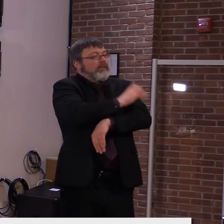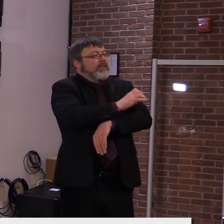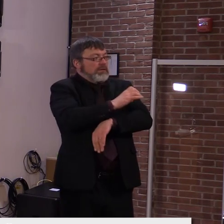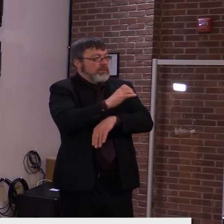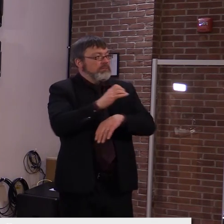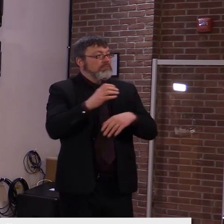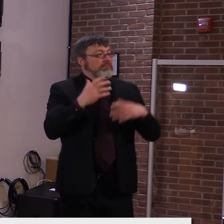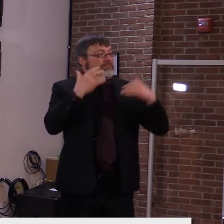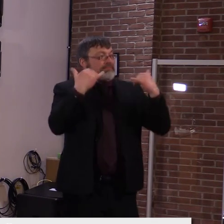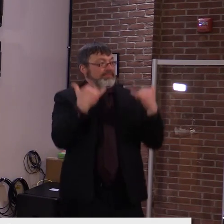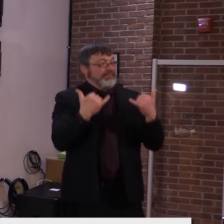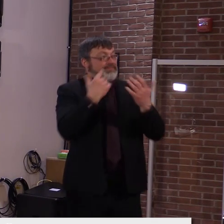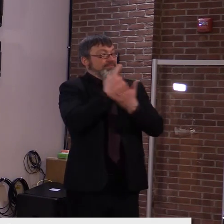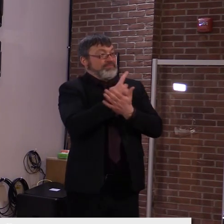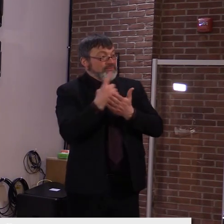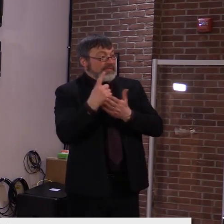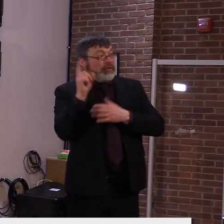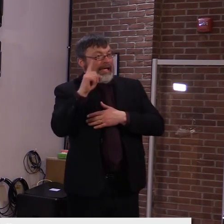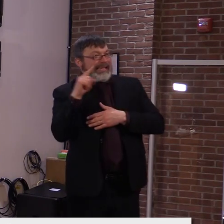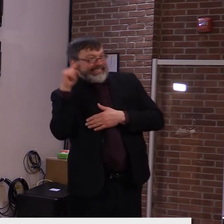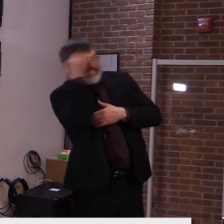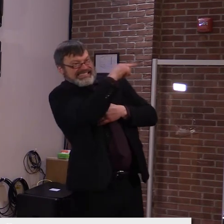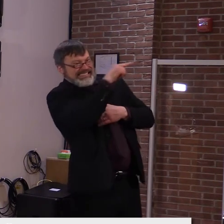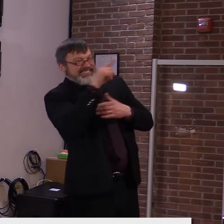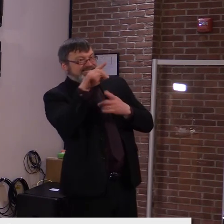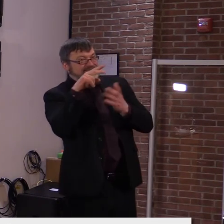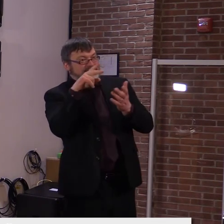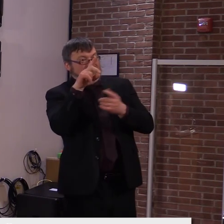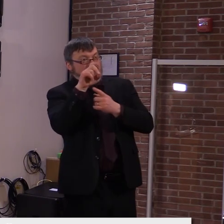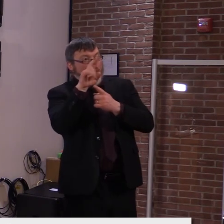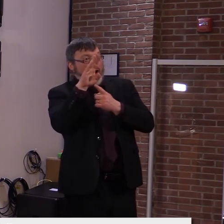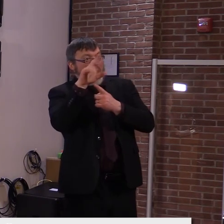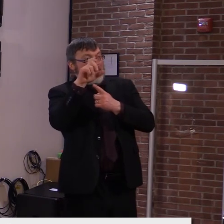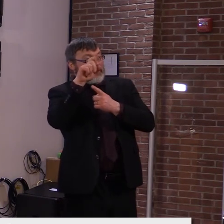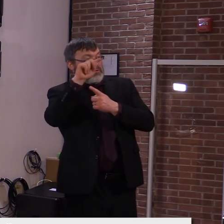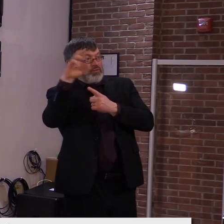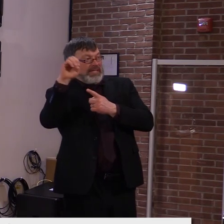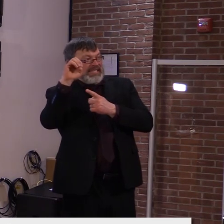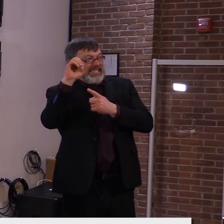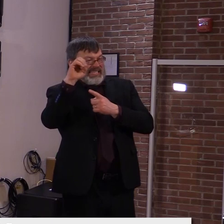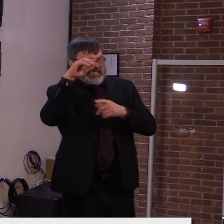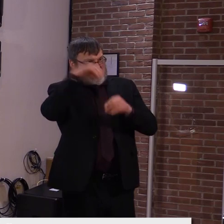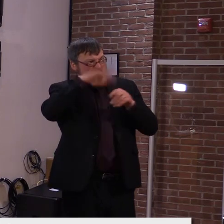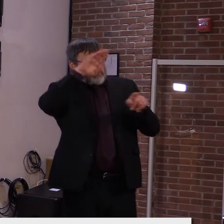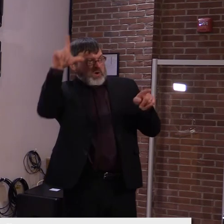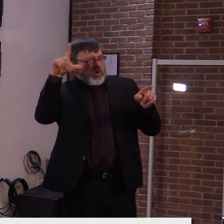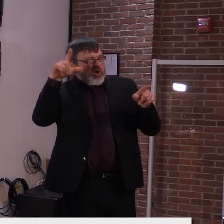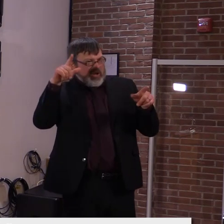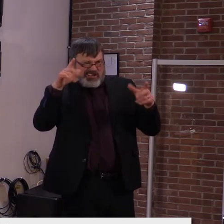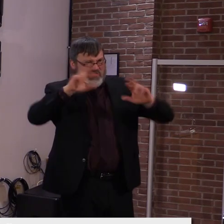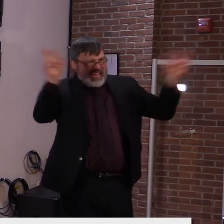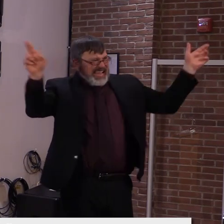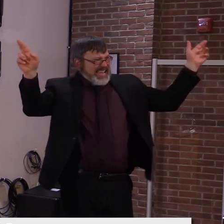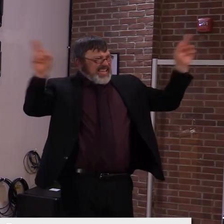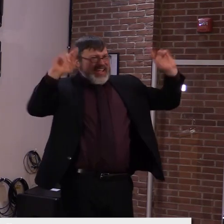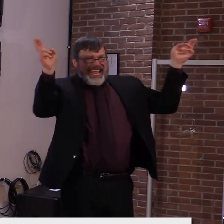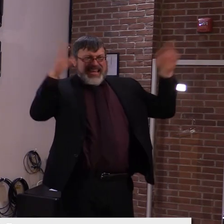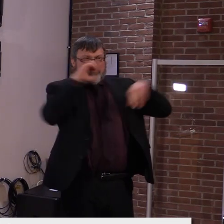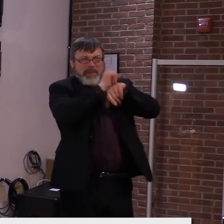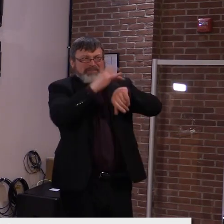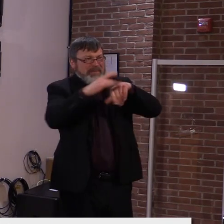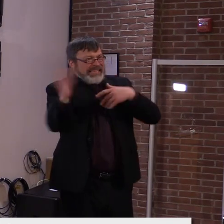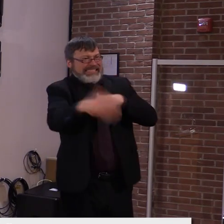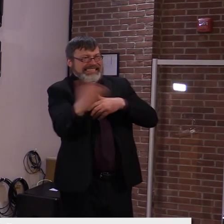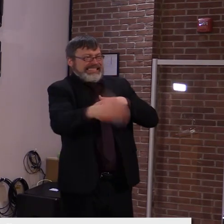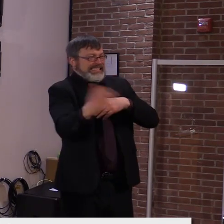Doubletree Hotel has some slots. I don't know, now that I've announced it a couple of times, I don't know how many are